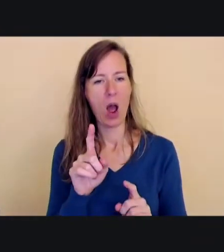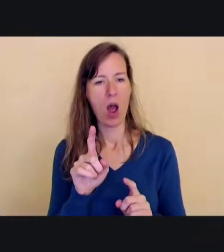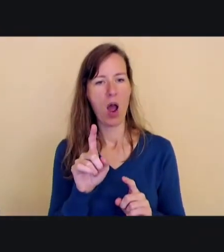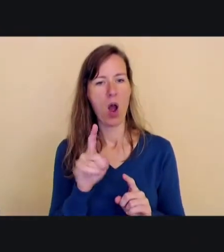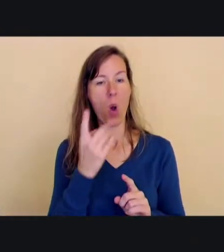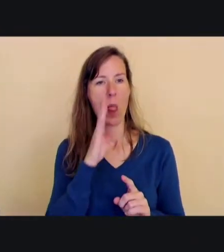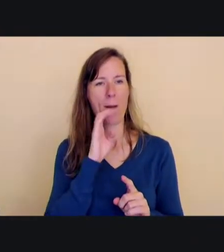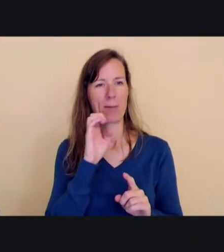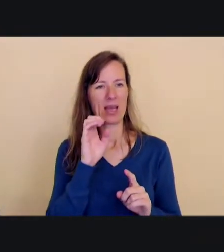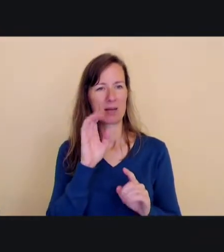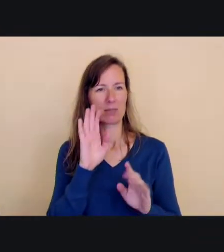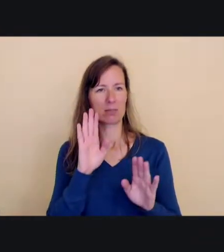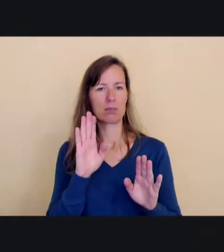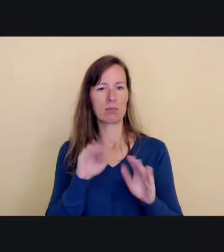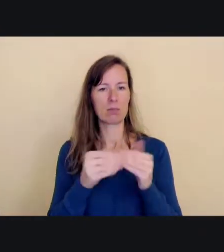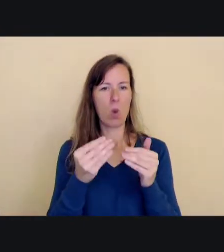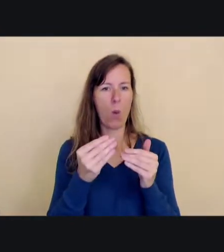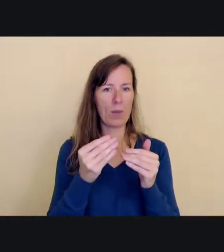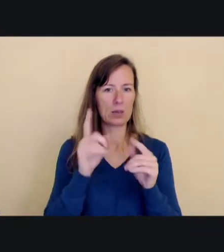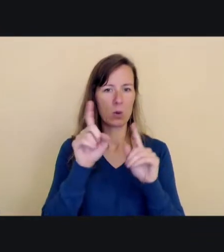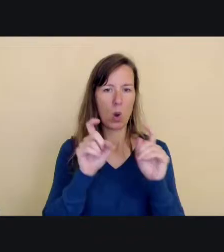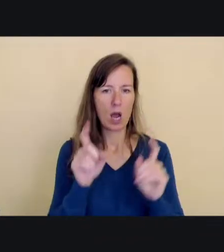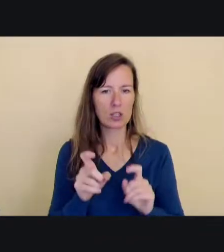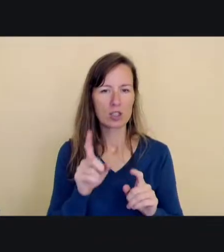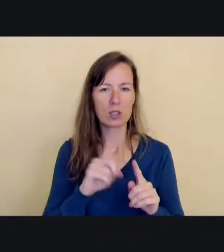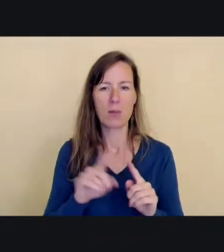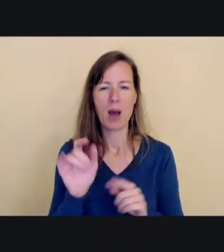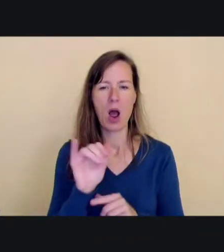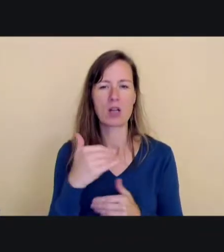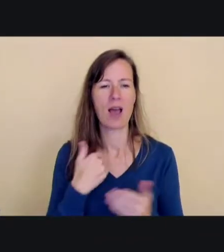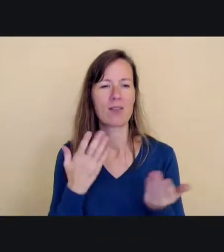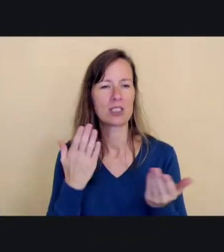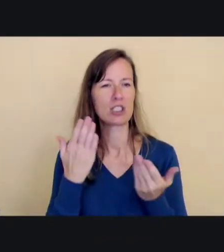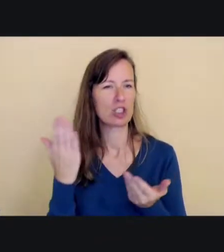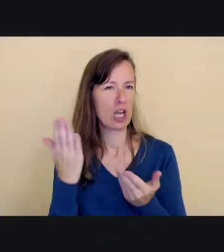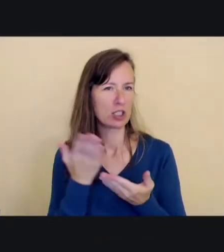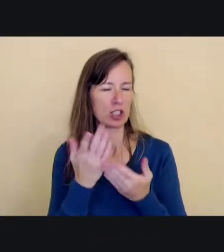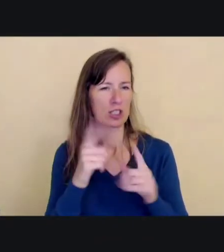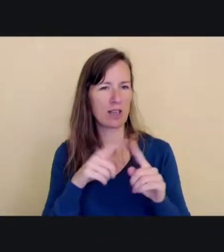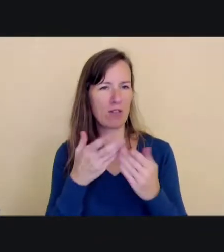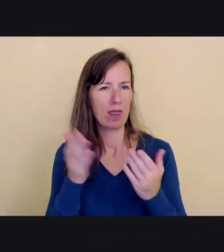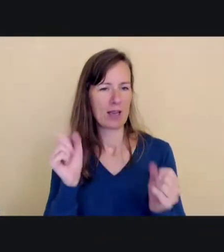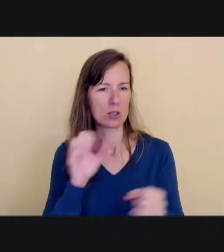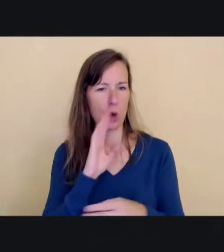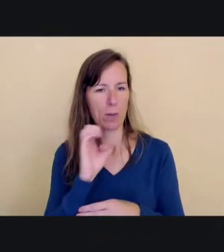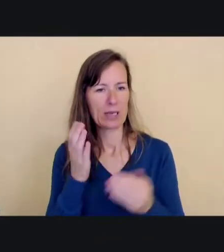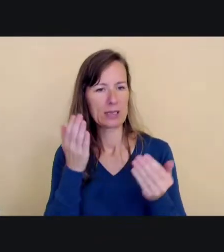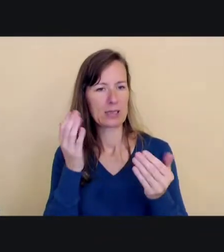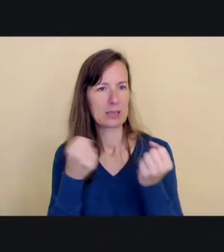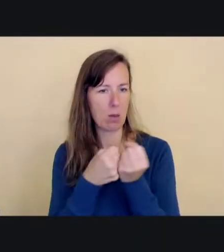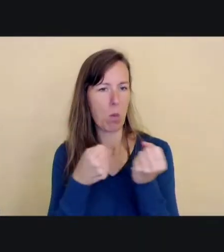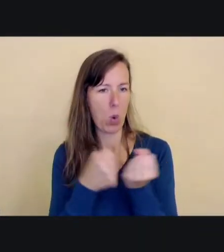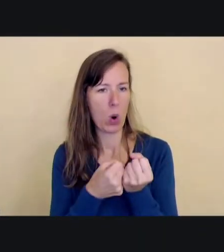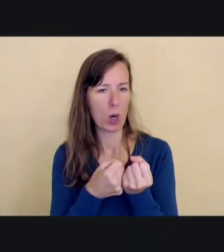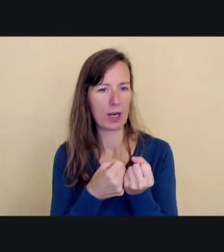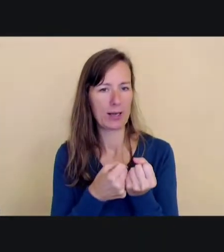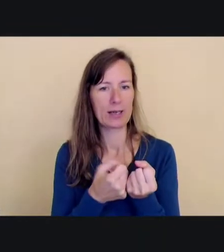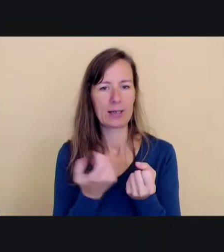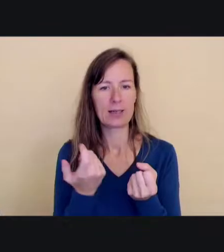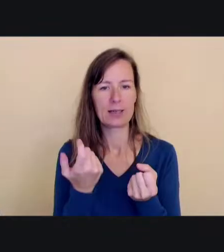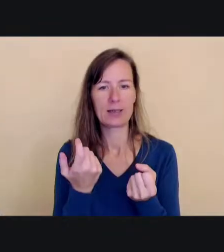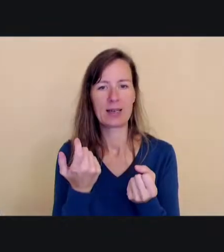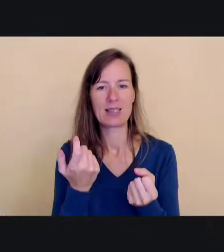it's kind of hard to start with a blank slate of like, what is our priority, when we know that it's going to be a